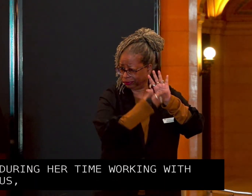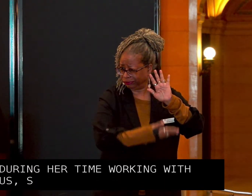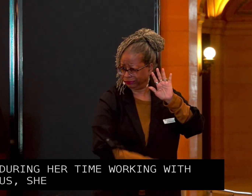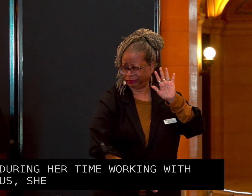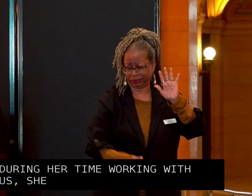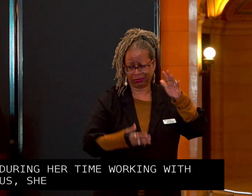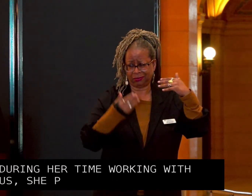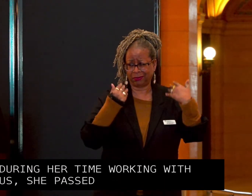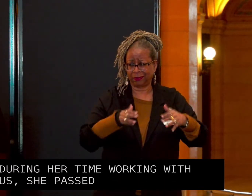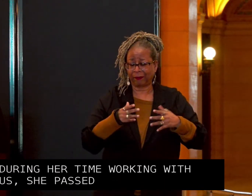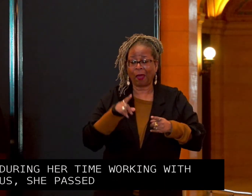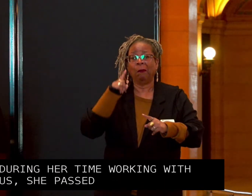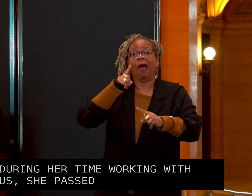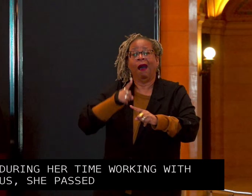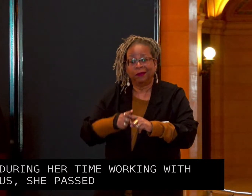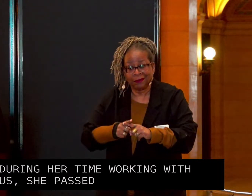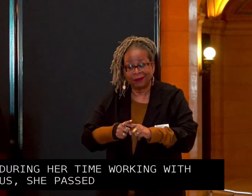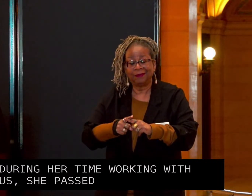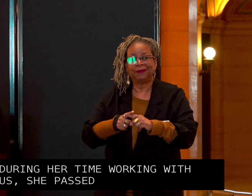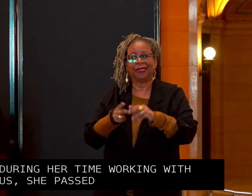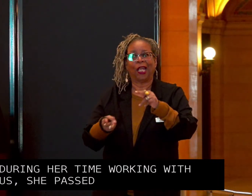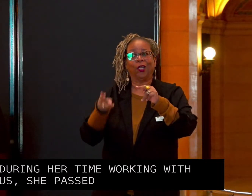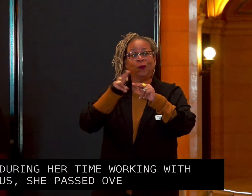80 bills.